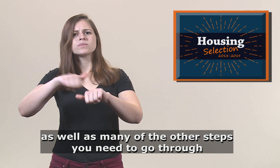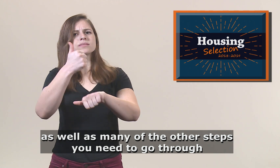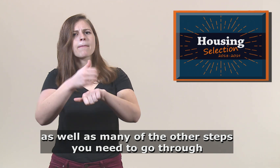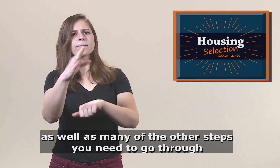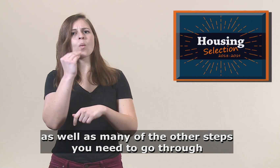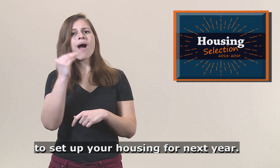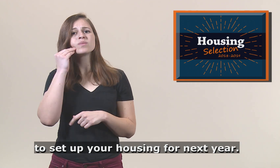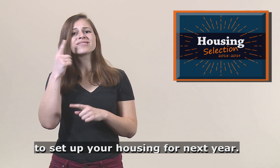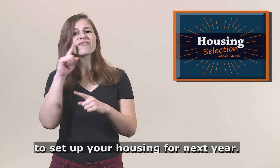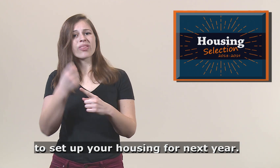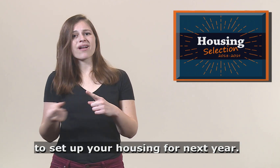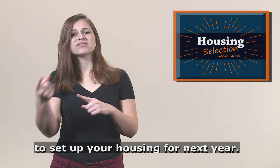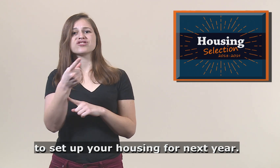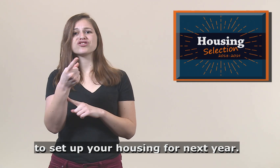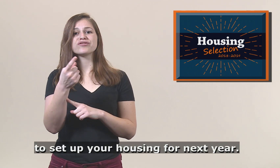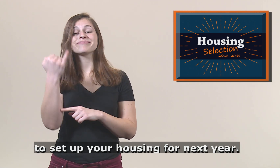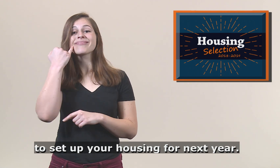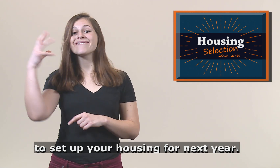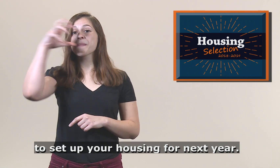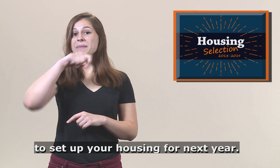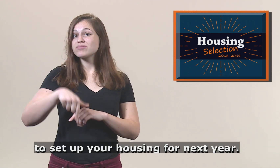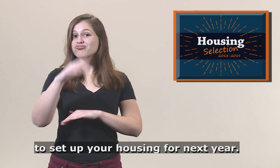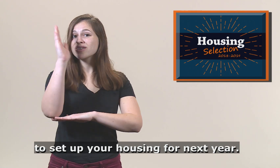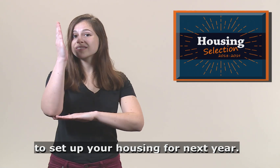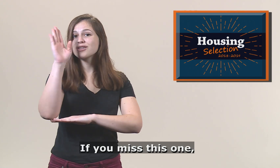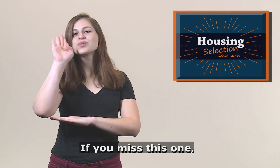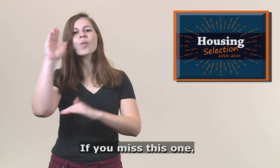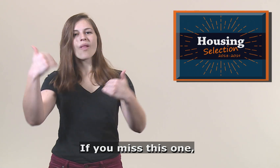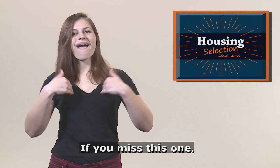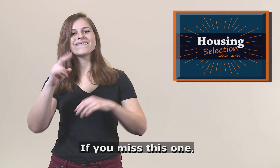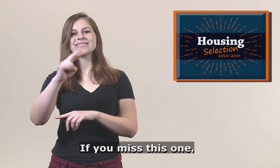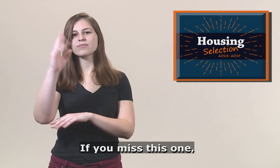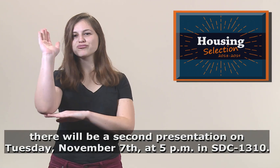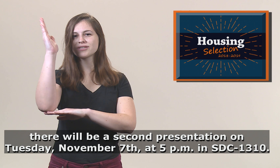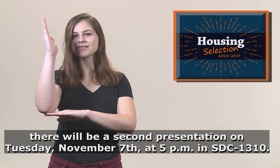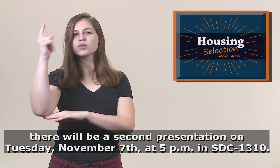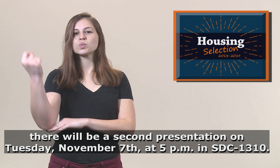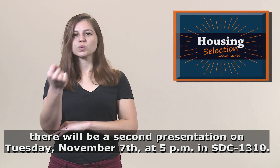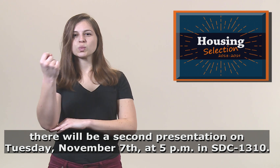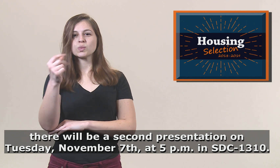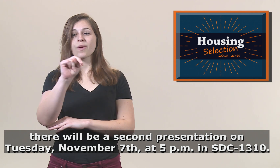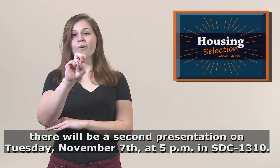through to set up your housing for next year. If you miss this one, there will be a second presentation on